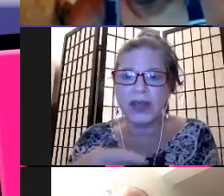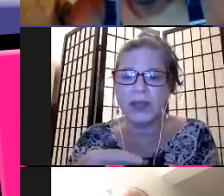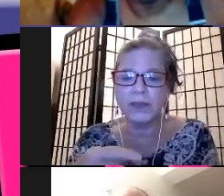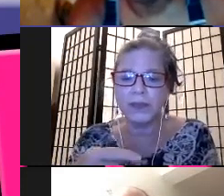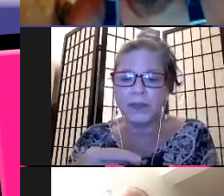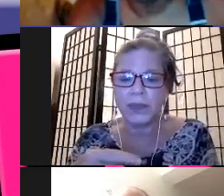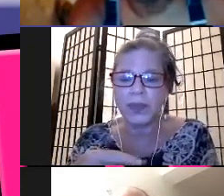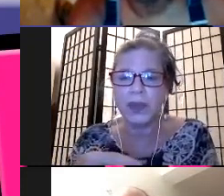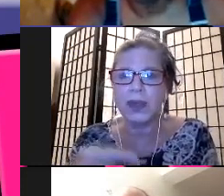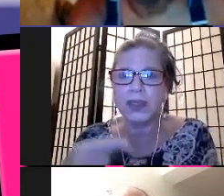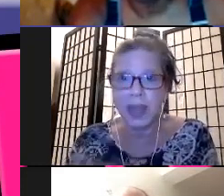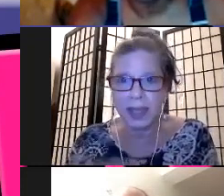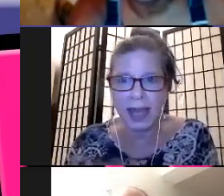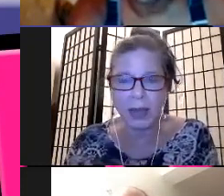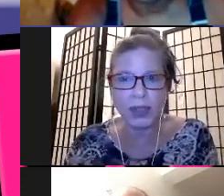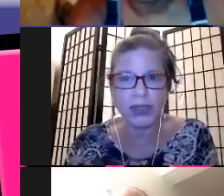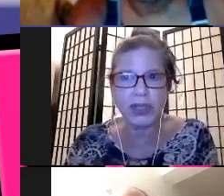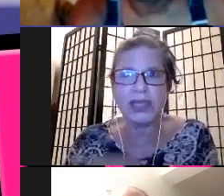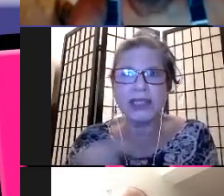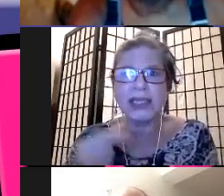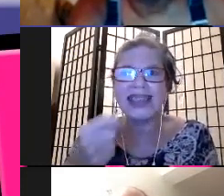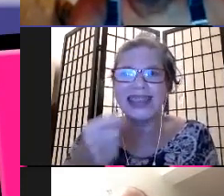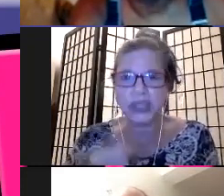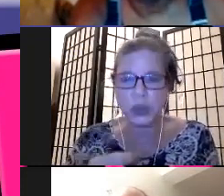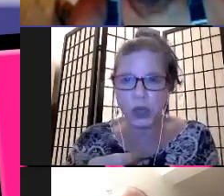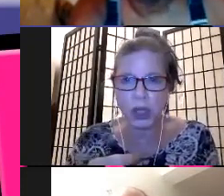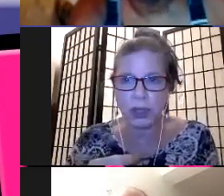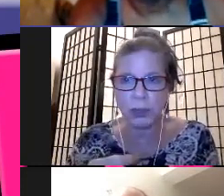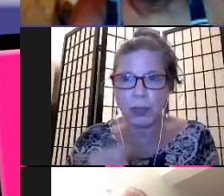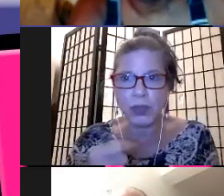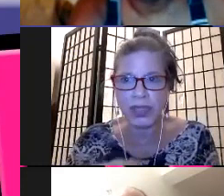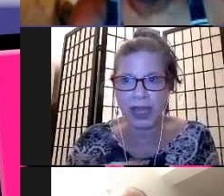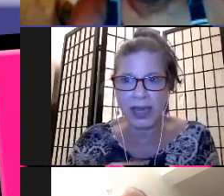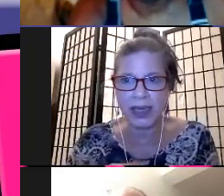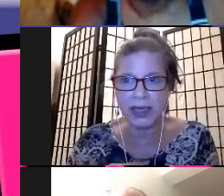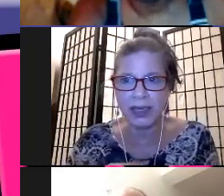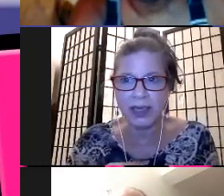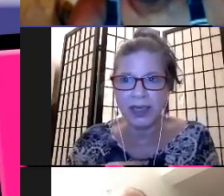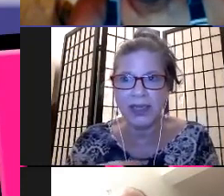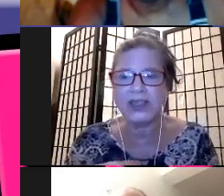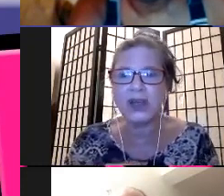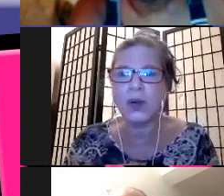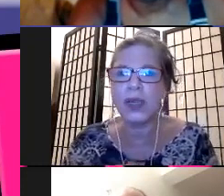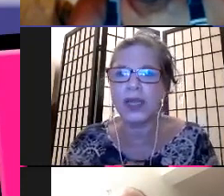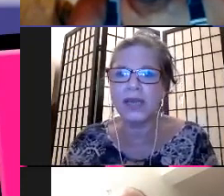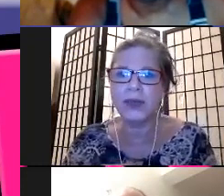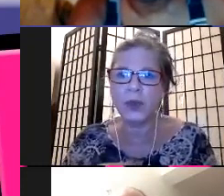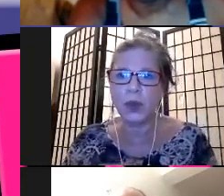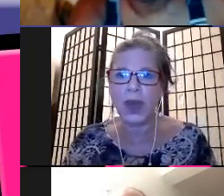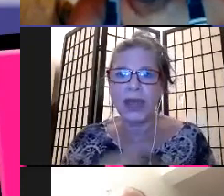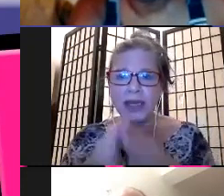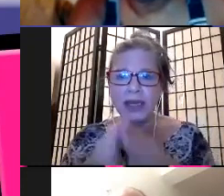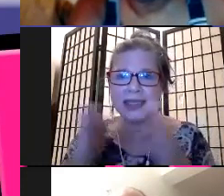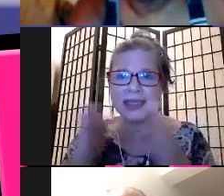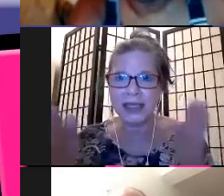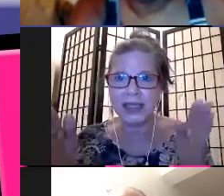that sign language isn't literal per se. So if you were